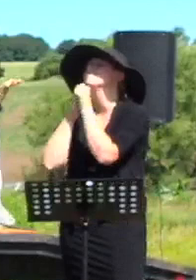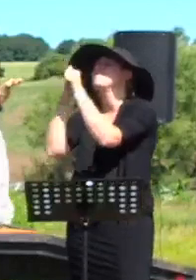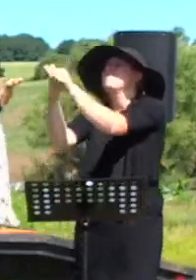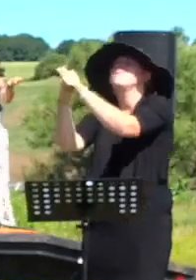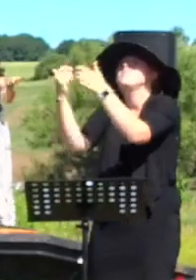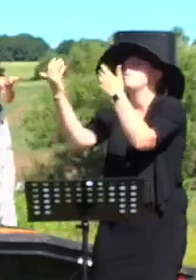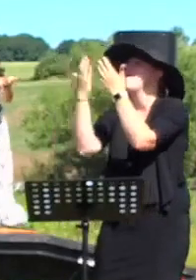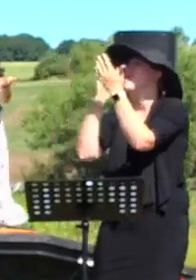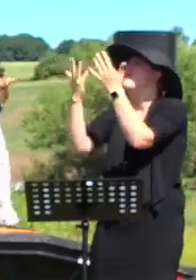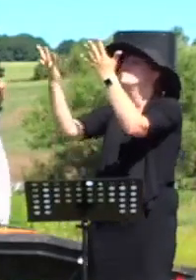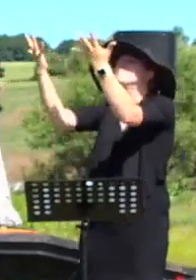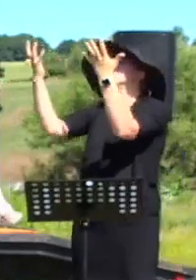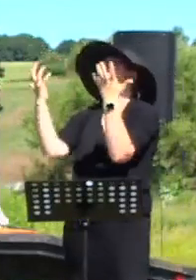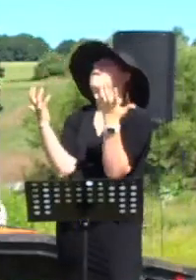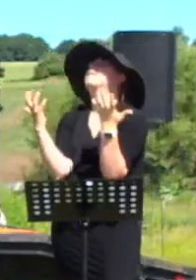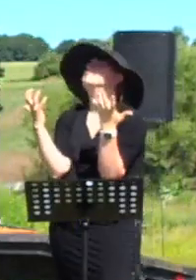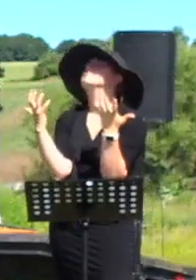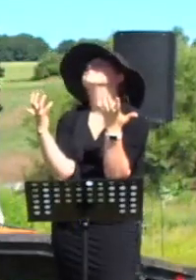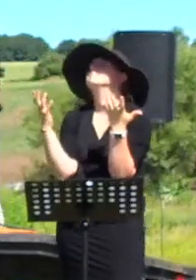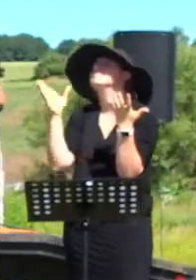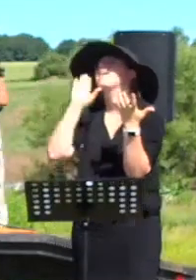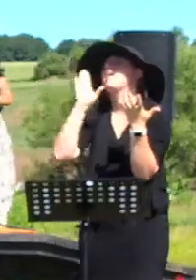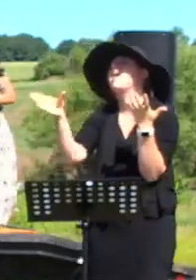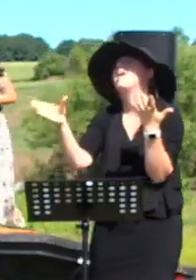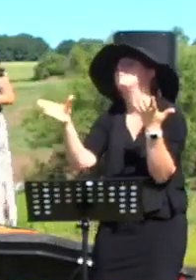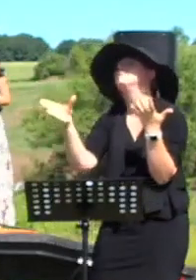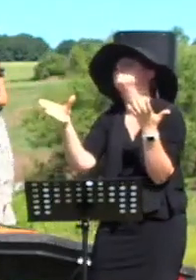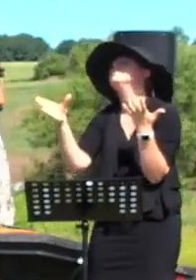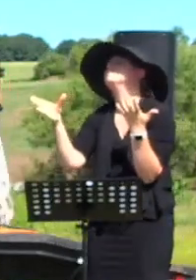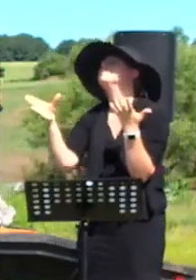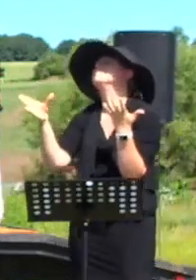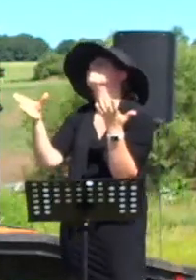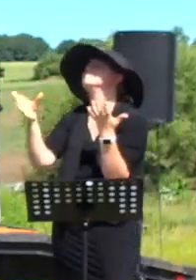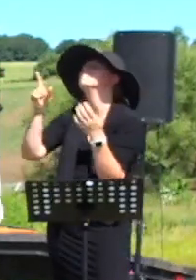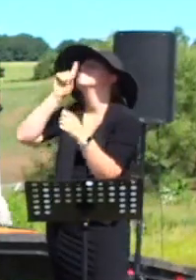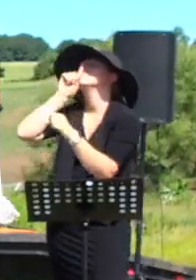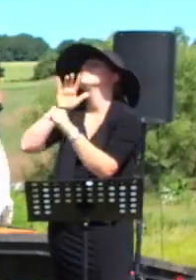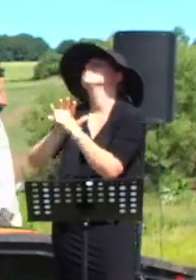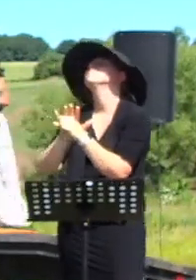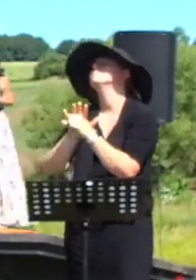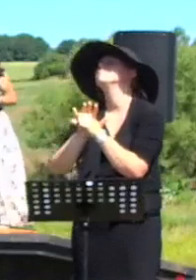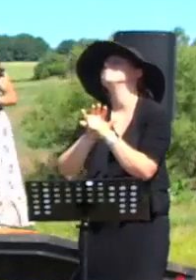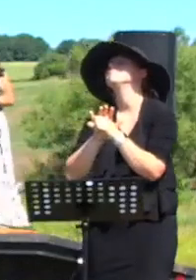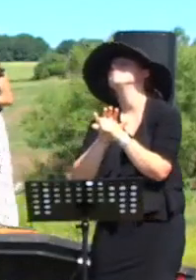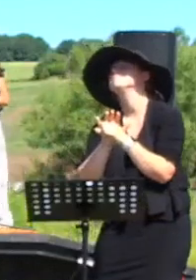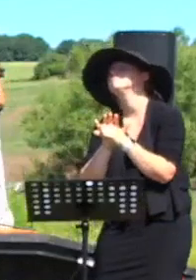where you will lead me, Lord. Will you lead me?